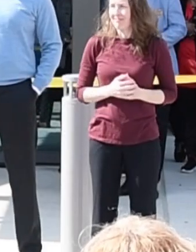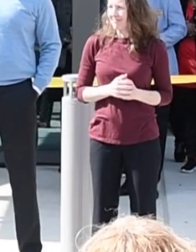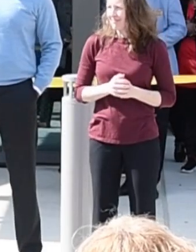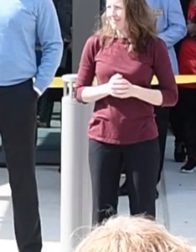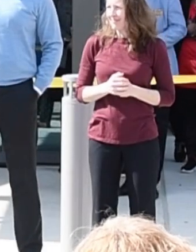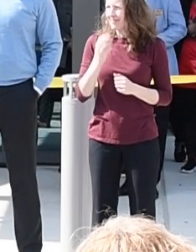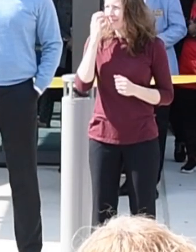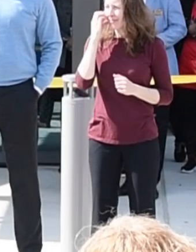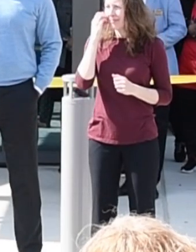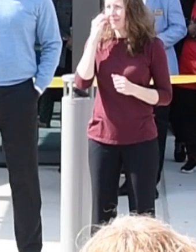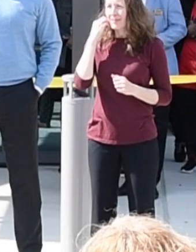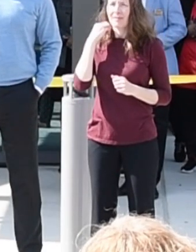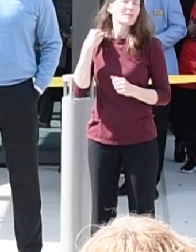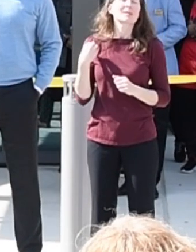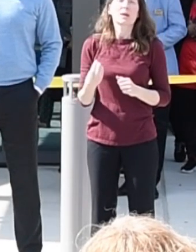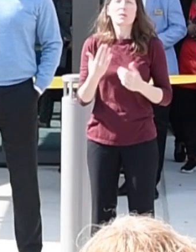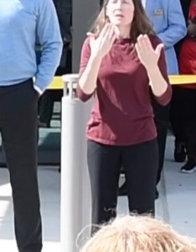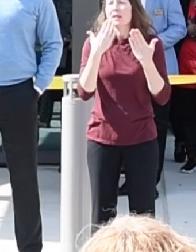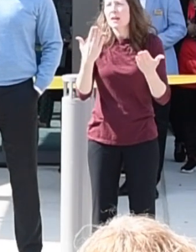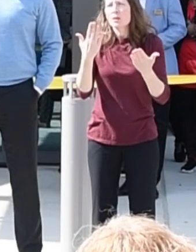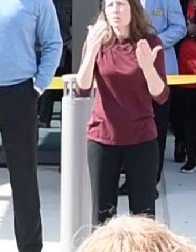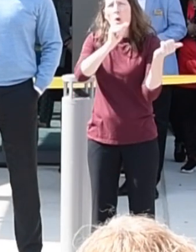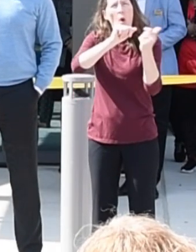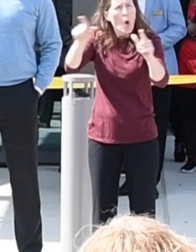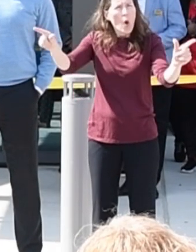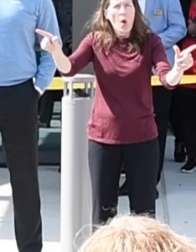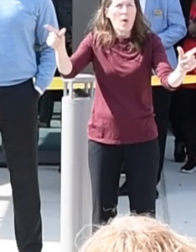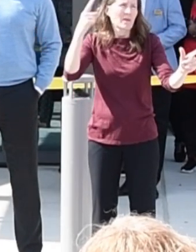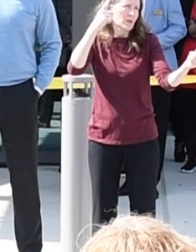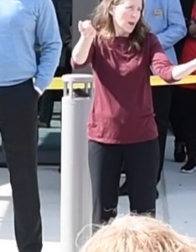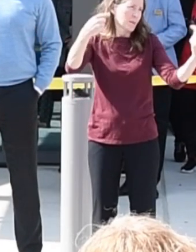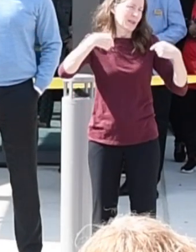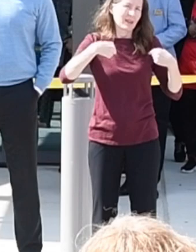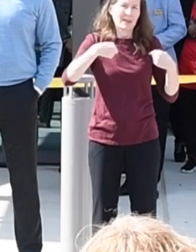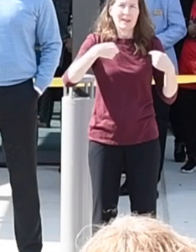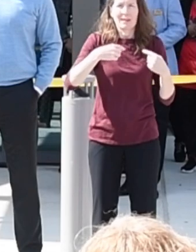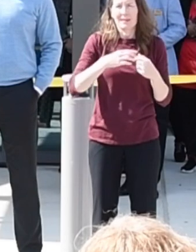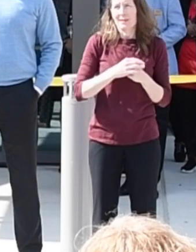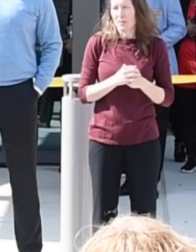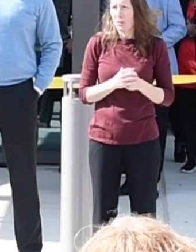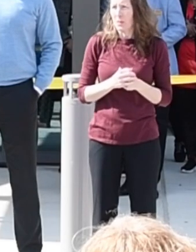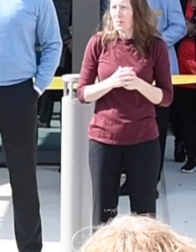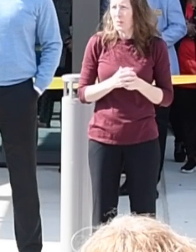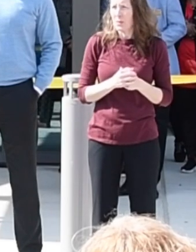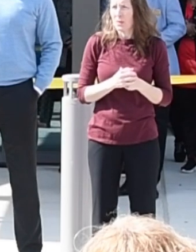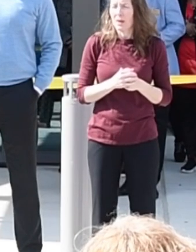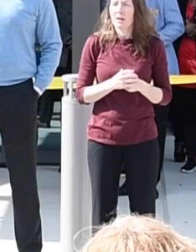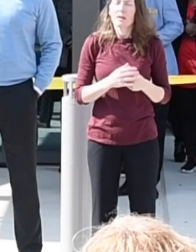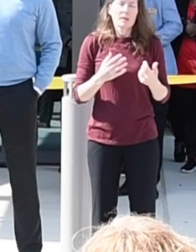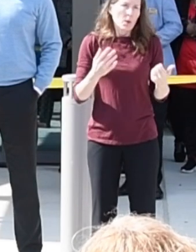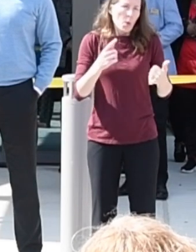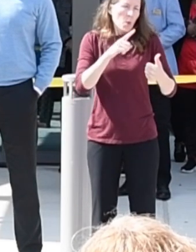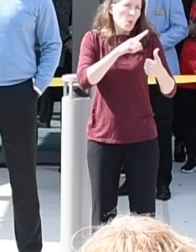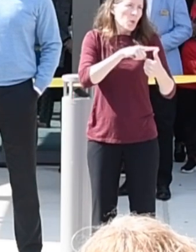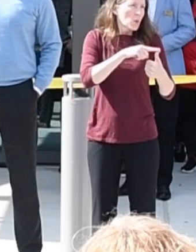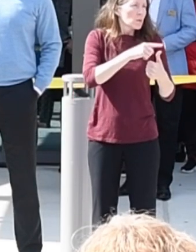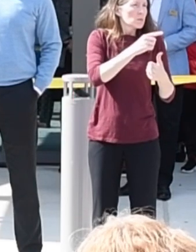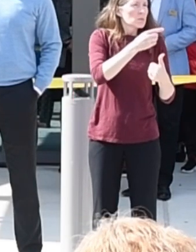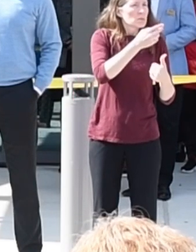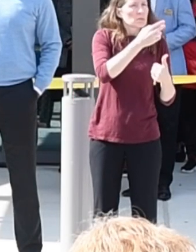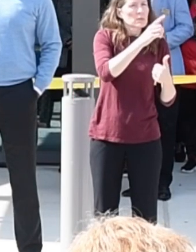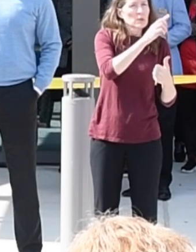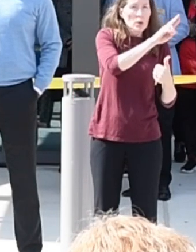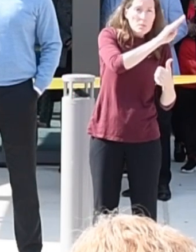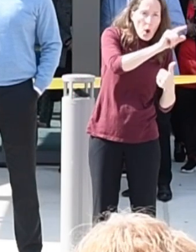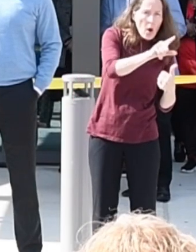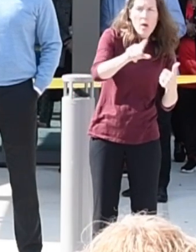So thank you all so much for being here. I think I couldn't say it any better between the county executive, the Secretary of Aging, and our chair of the